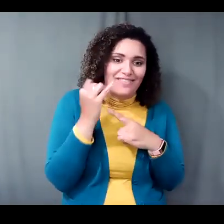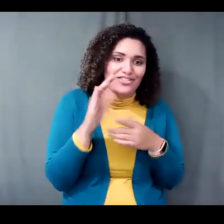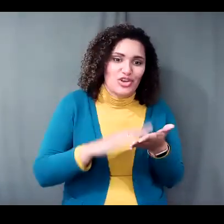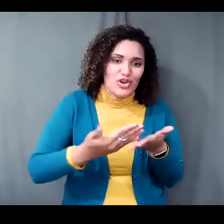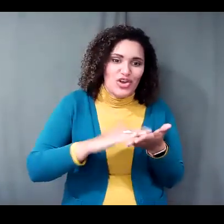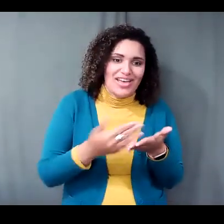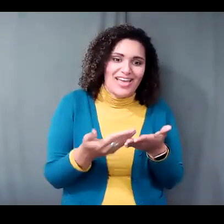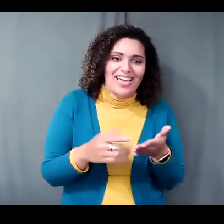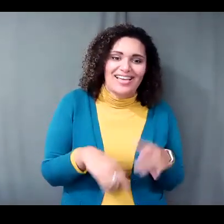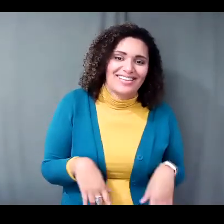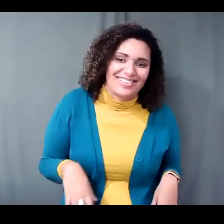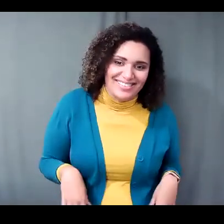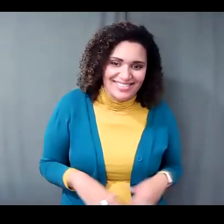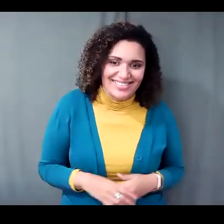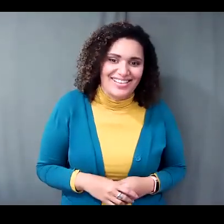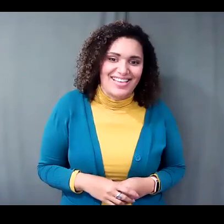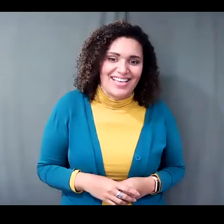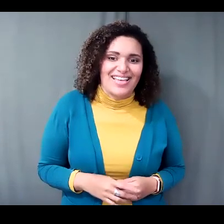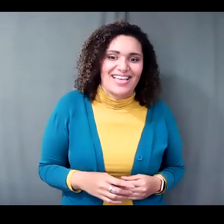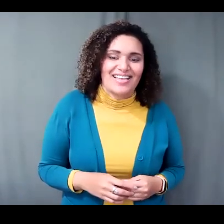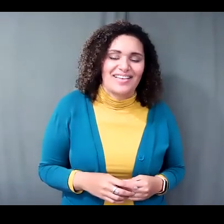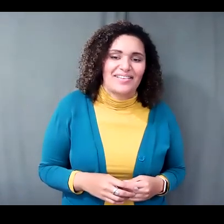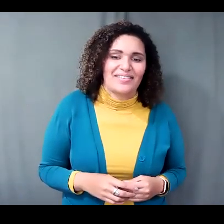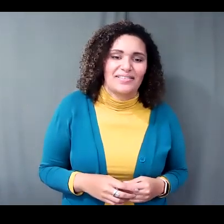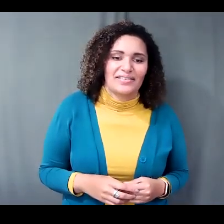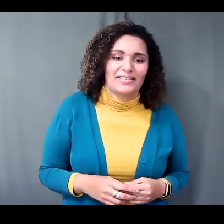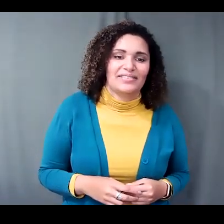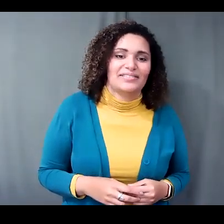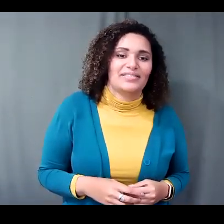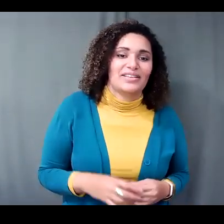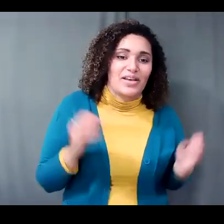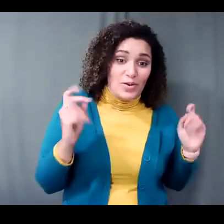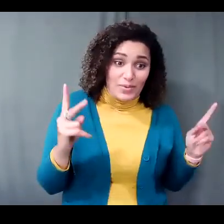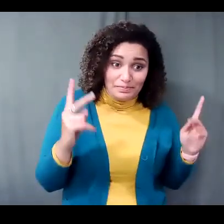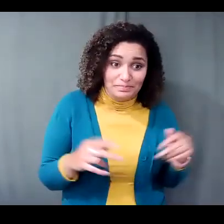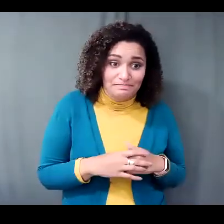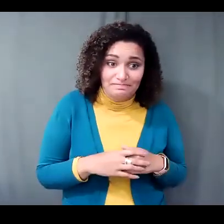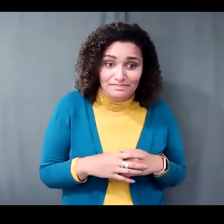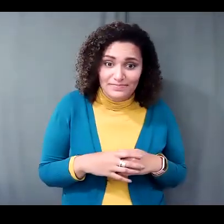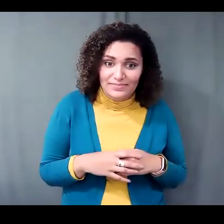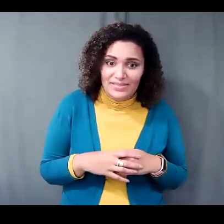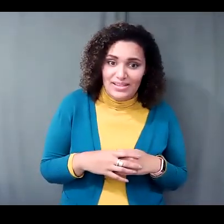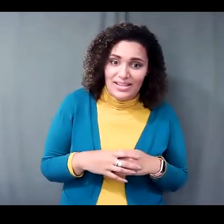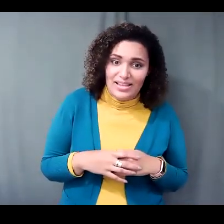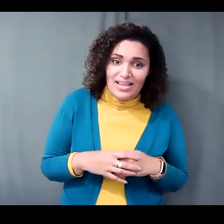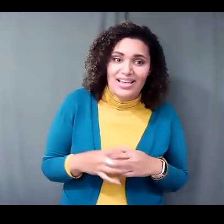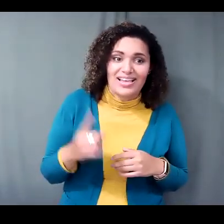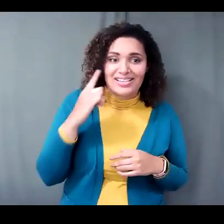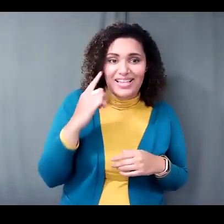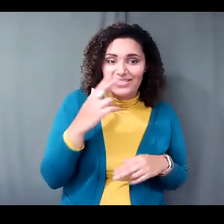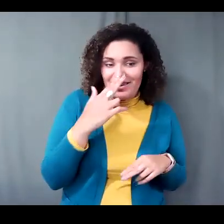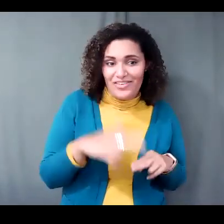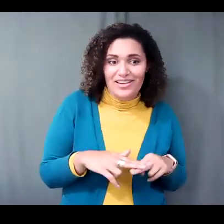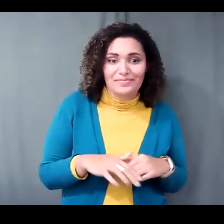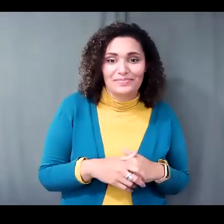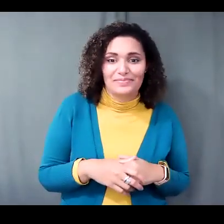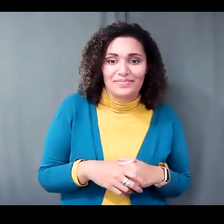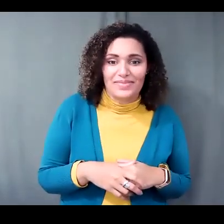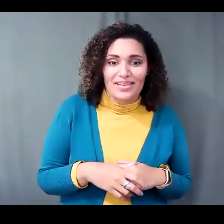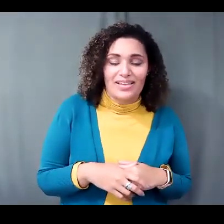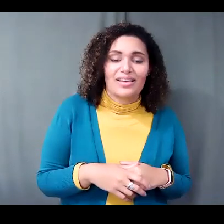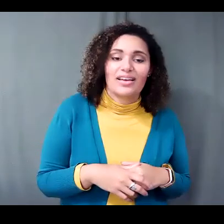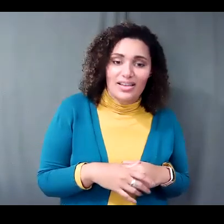weeks or every 6 weeks or every 8 weeks. You get to choose your frequency. And unlike your wine club where you go in and you choose and then swap and do whatever, it's